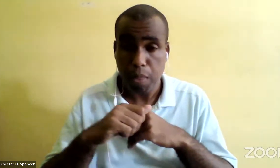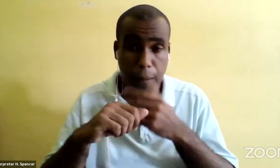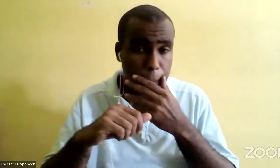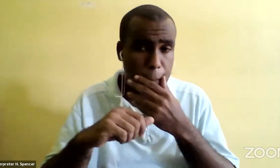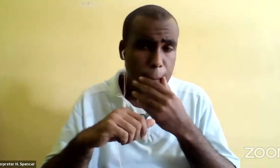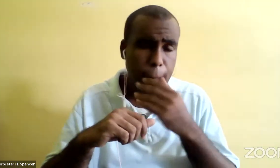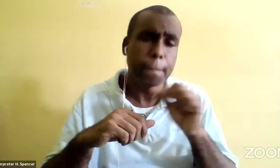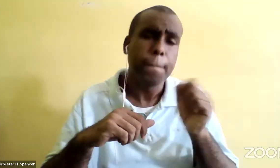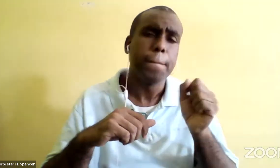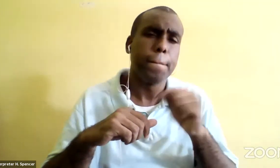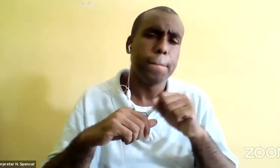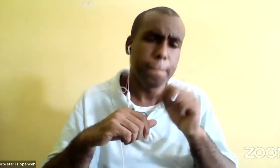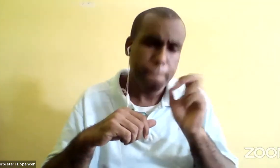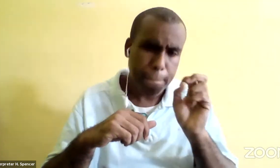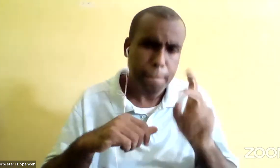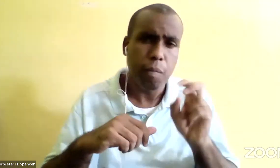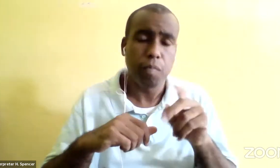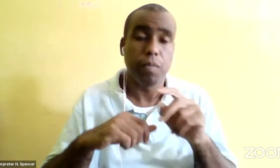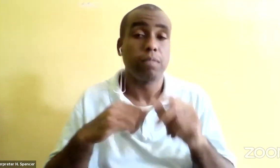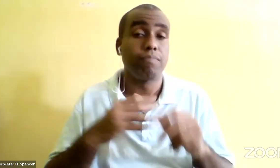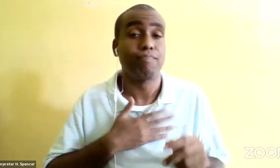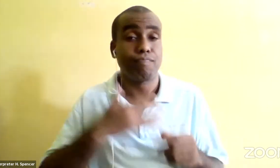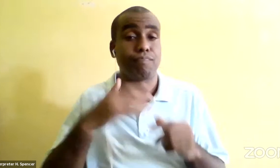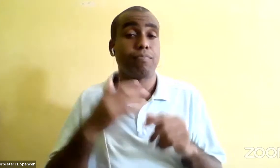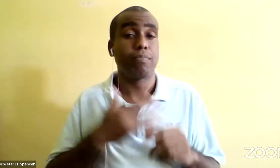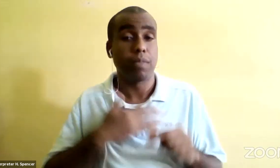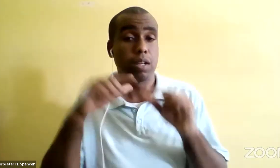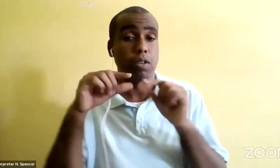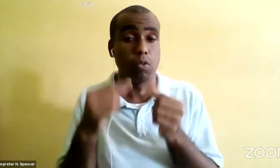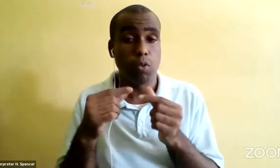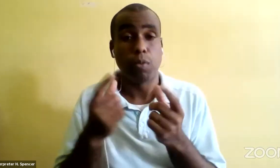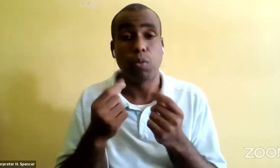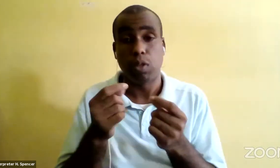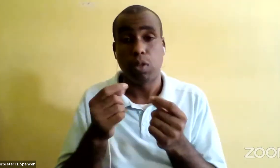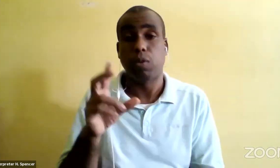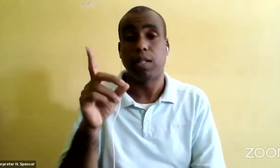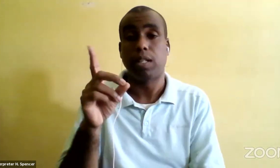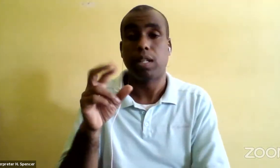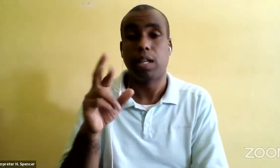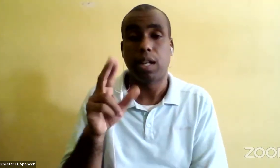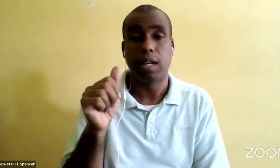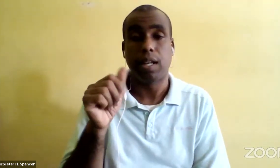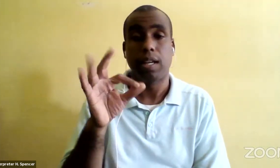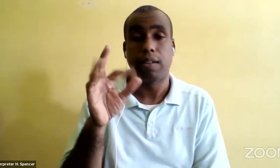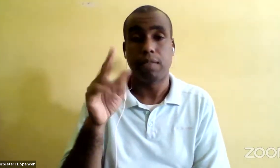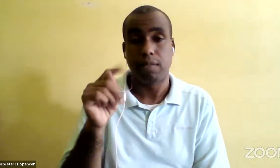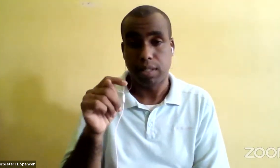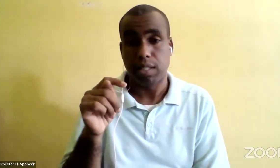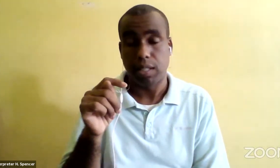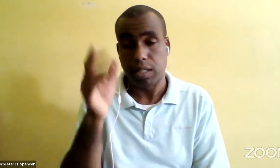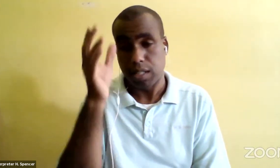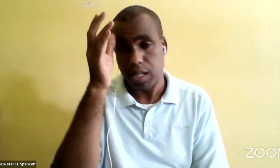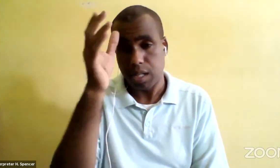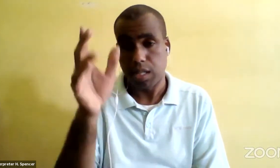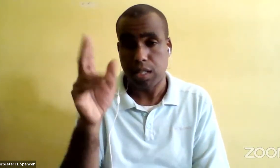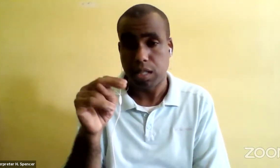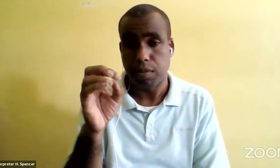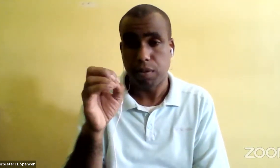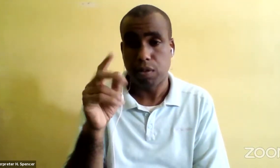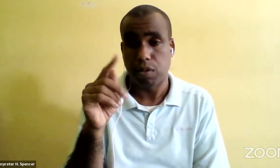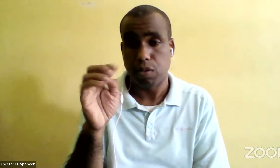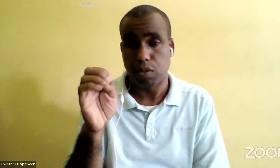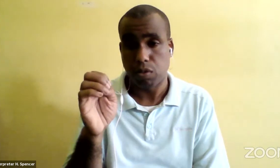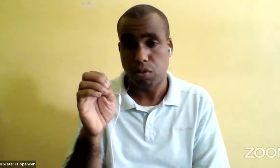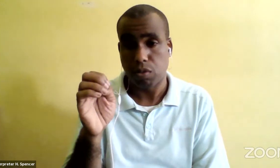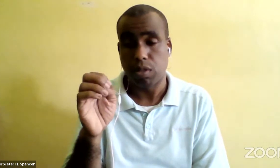Yeah, so my group did a draft concept note and sent it to our proposed supervisor, and